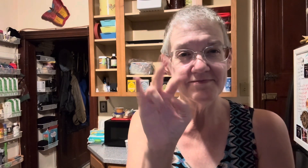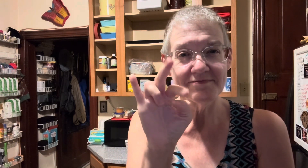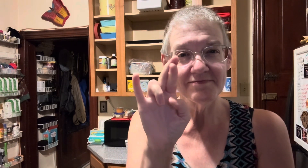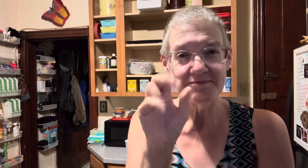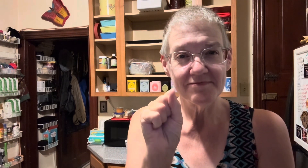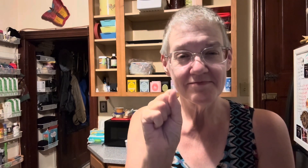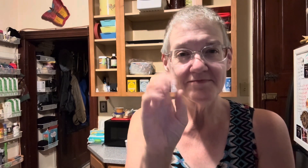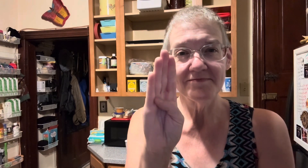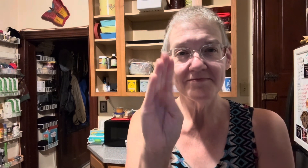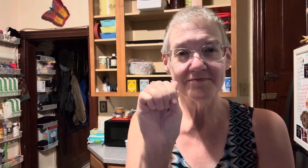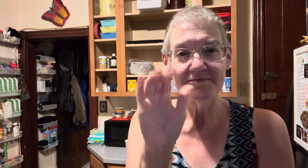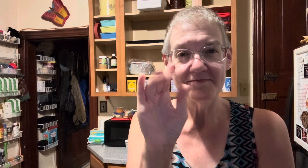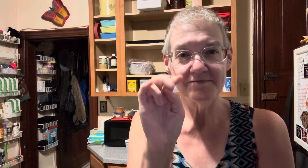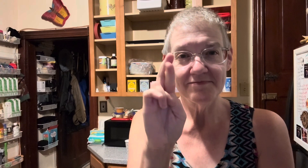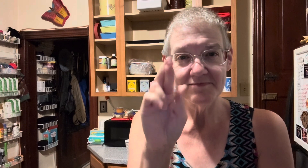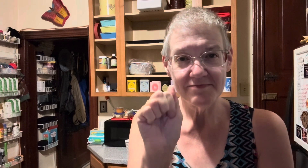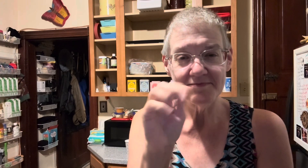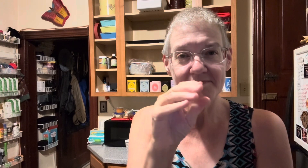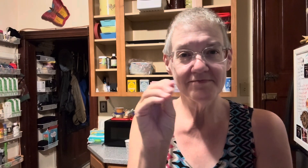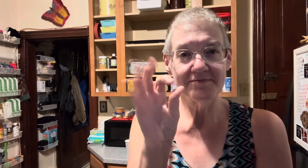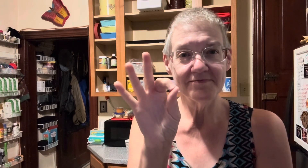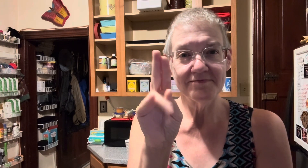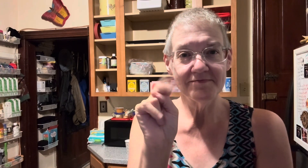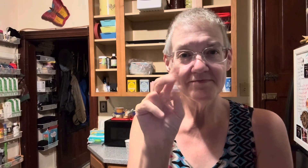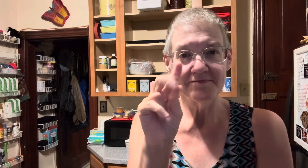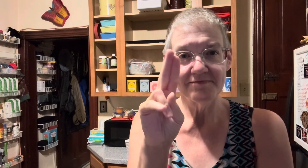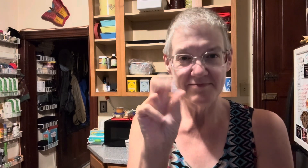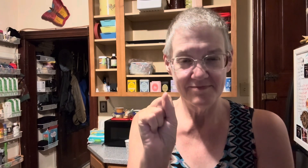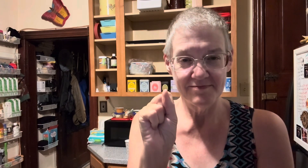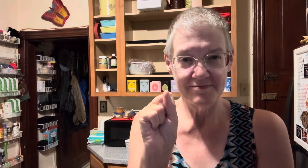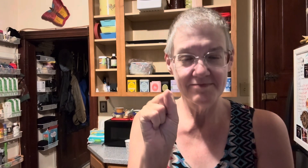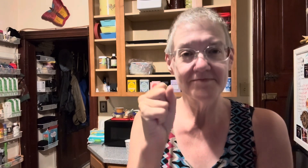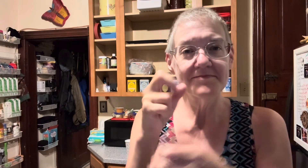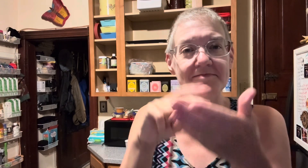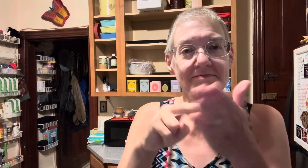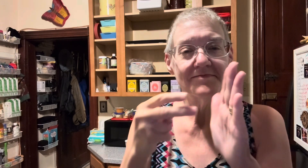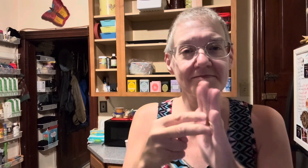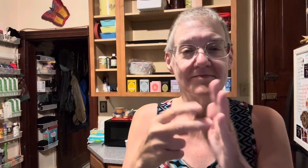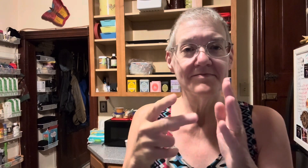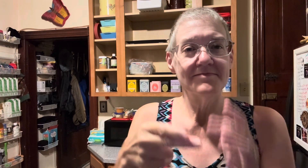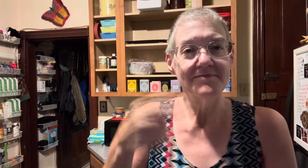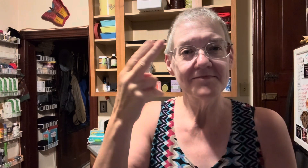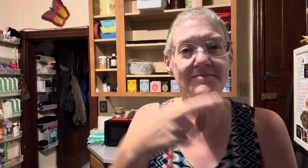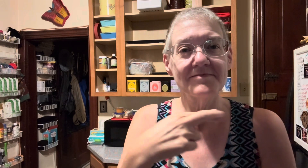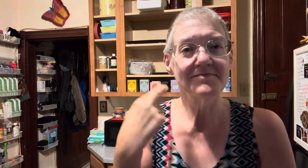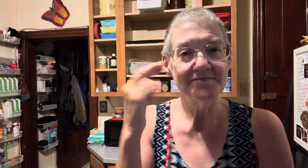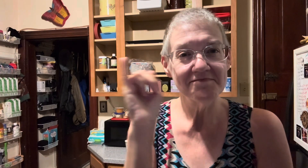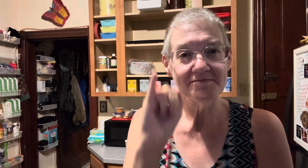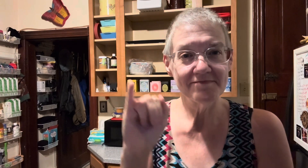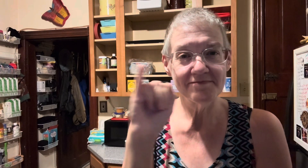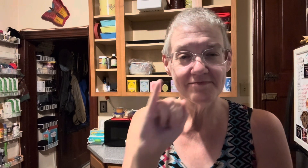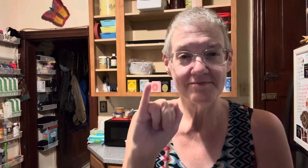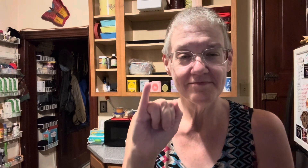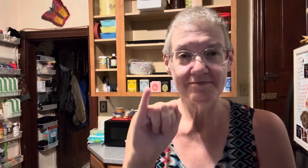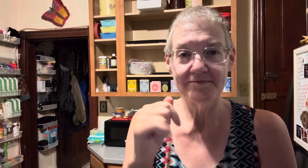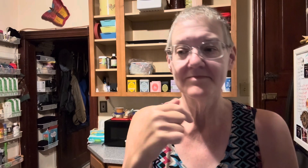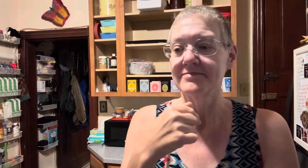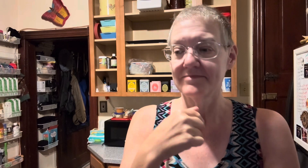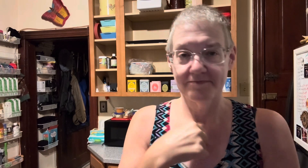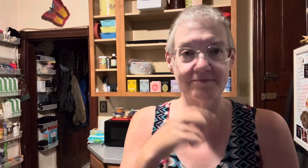to ignore other cells, viruses, bacteria, and funguses. Means that Dale is at high risk for